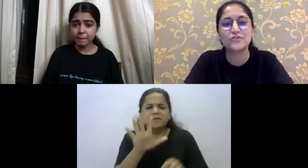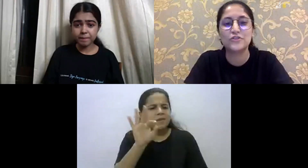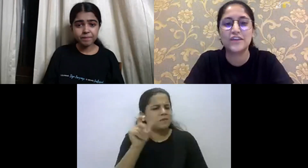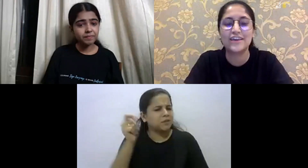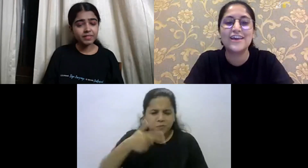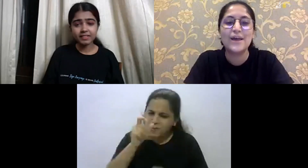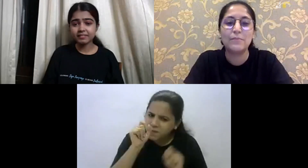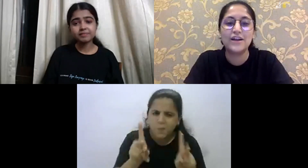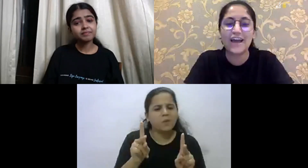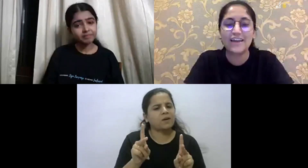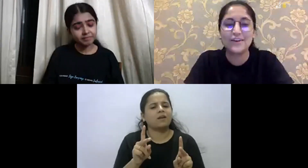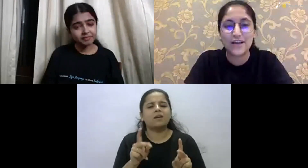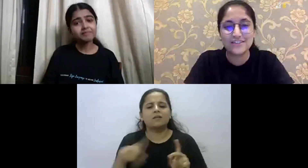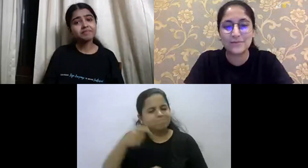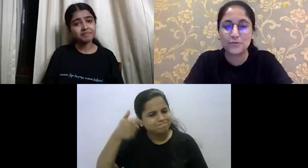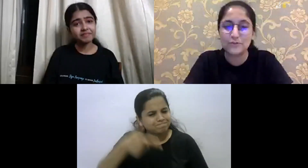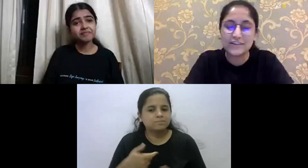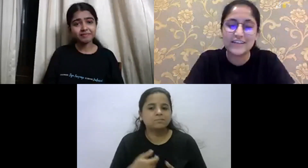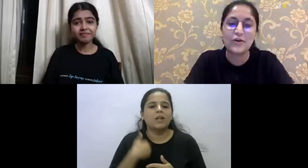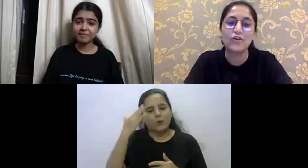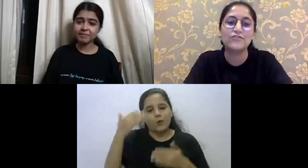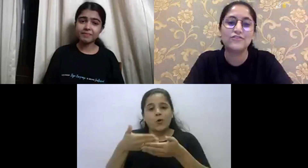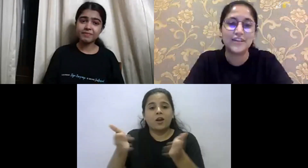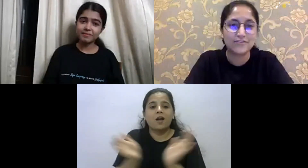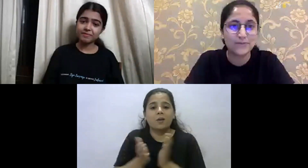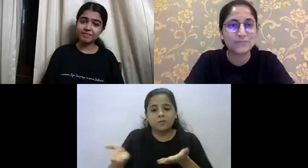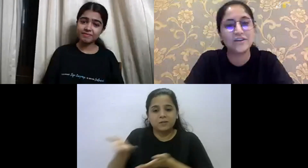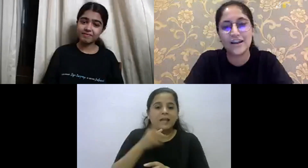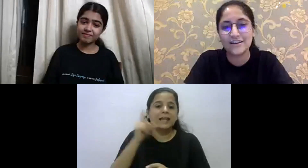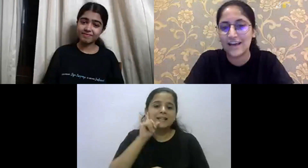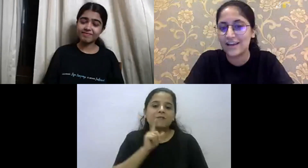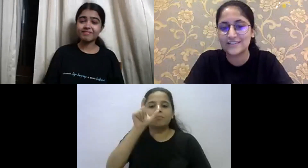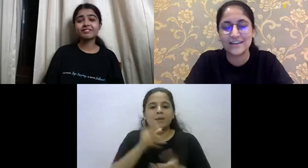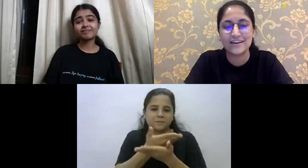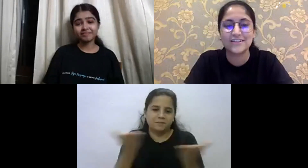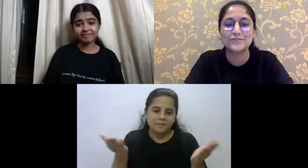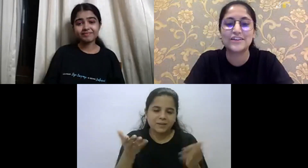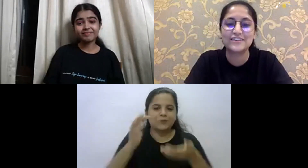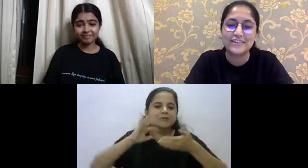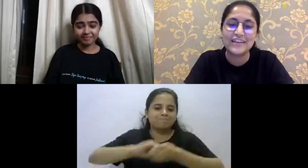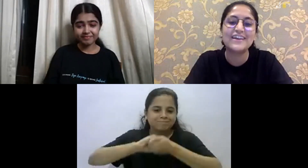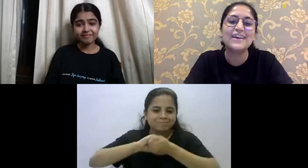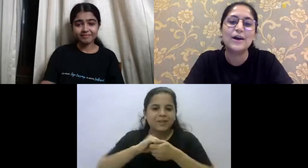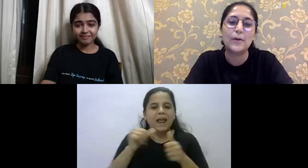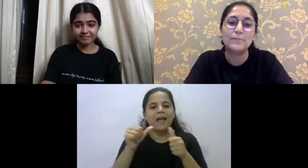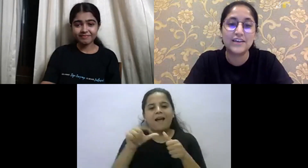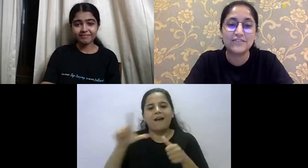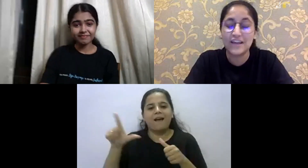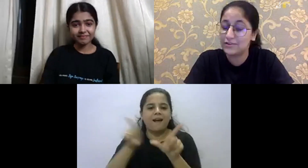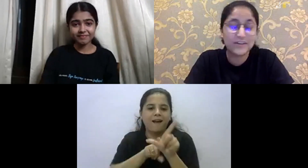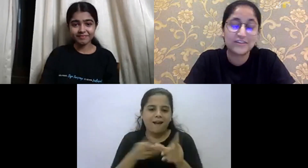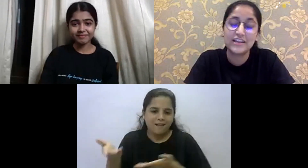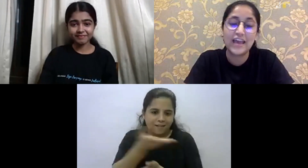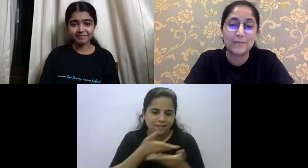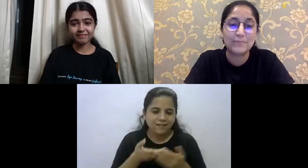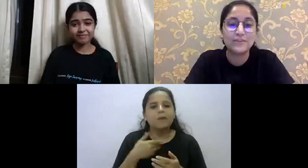is also okay. But I know as a community of deaf people and allies like us, we can really